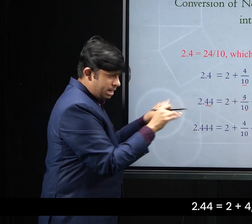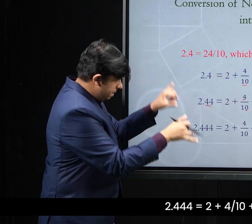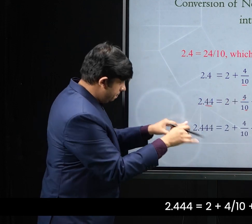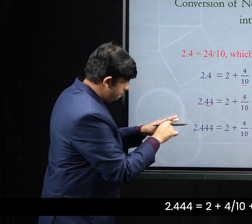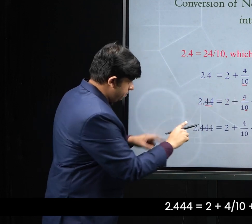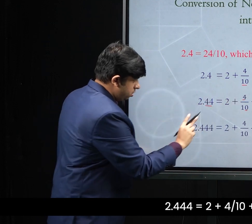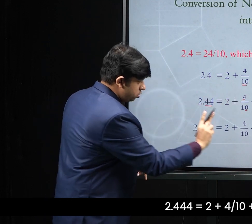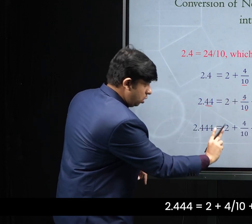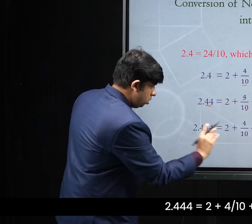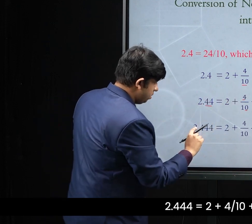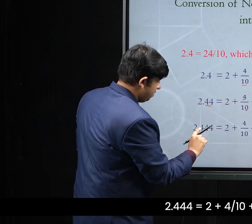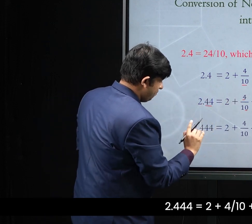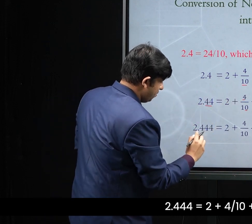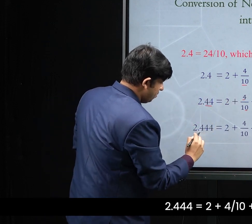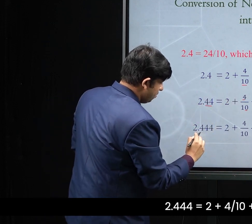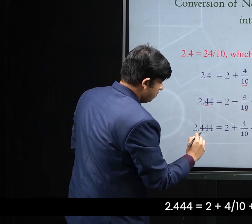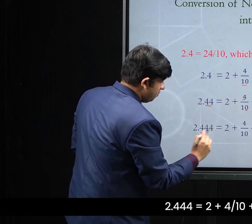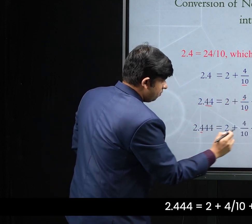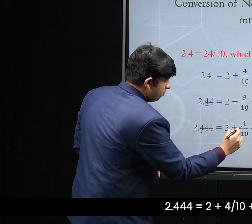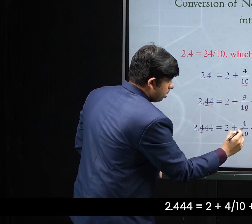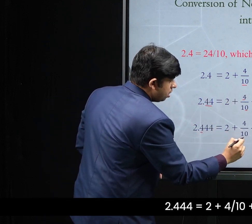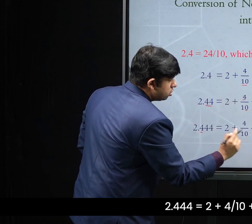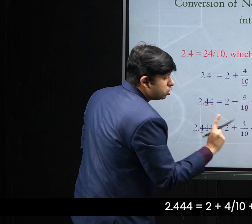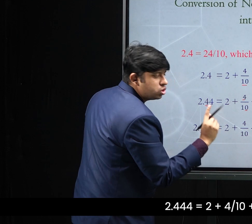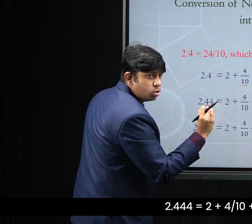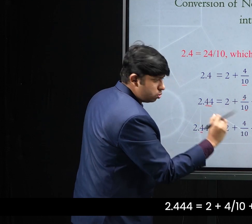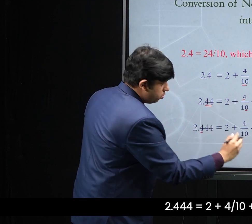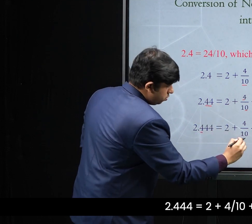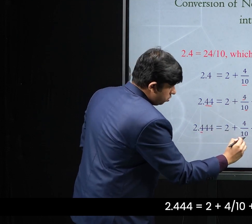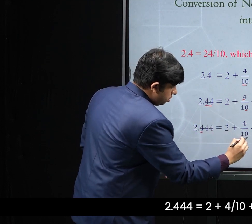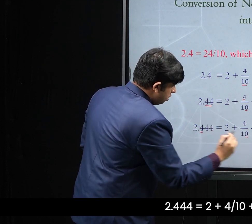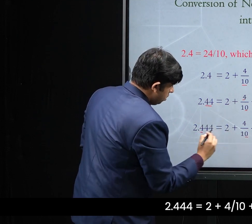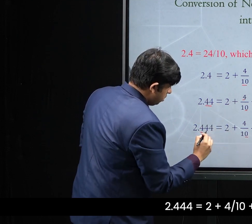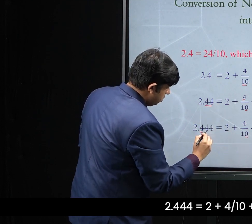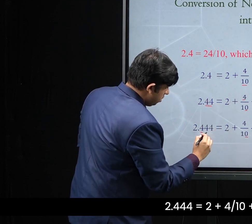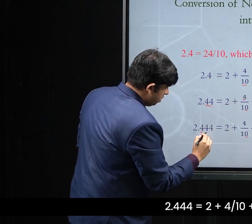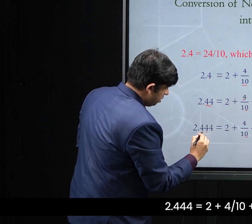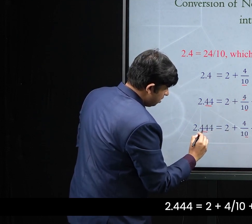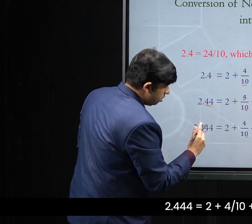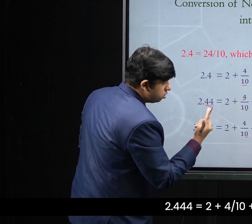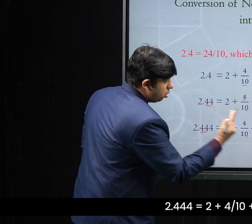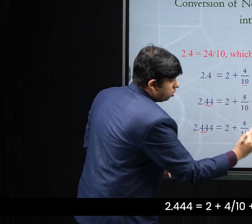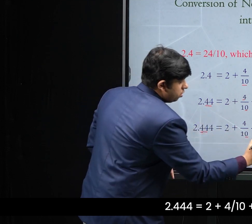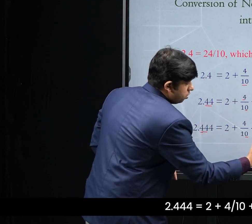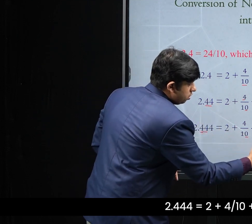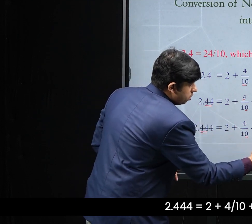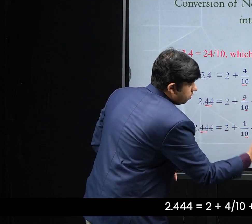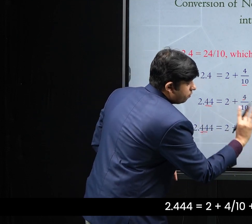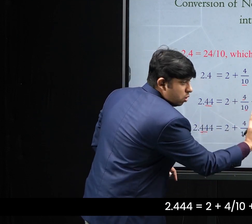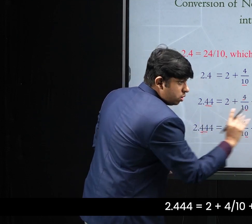Two 2.444 is equal to 2 plus 4 by 10 plus 4 by 100